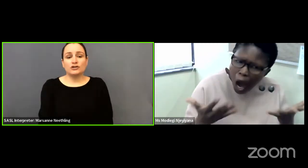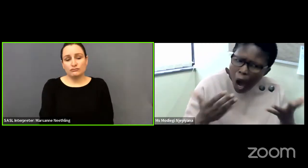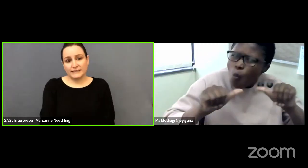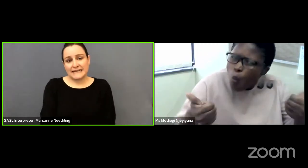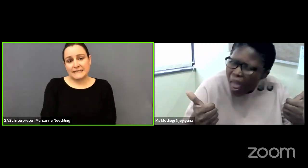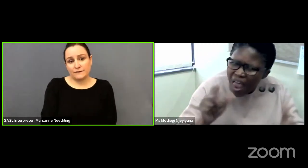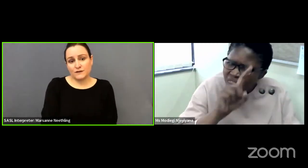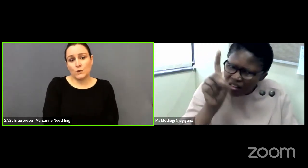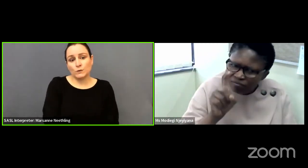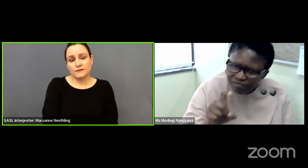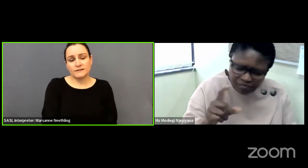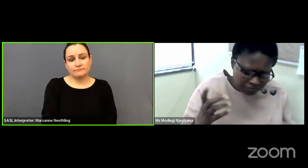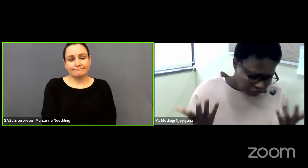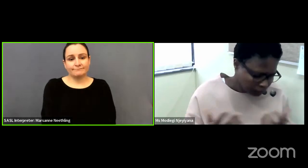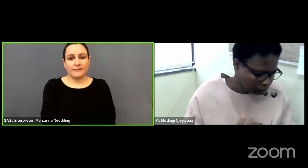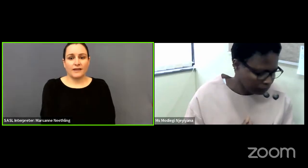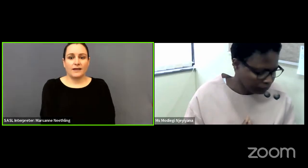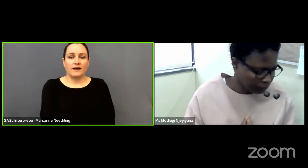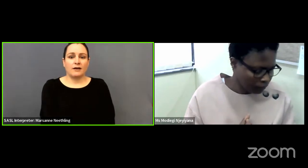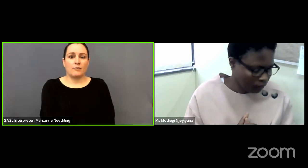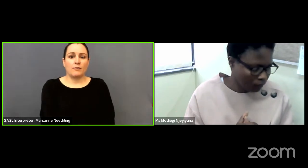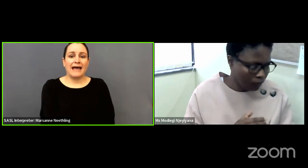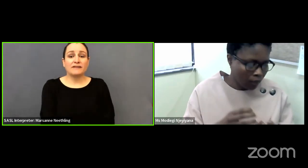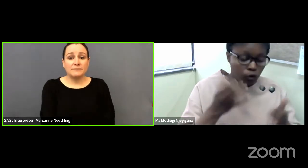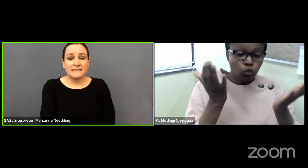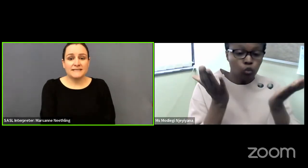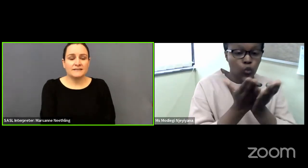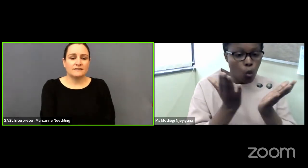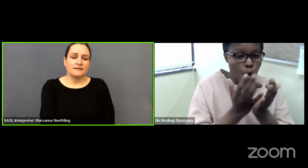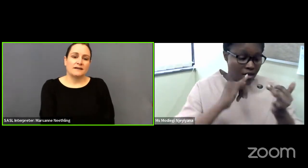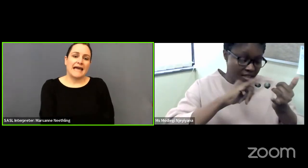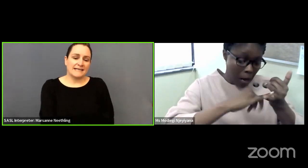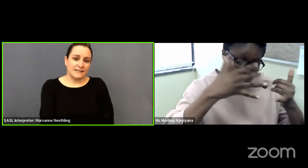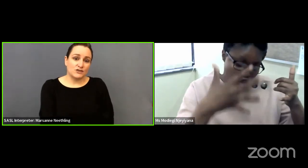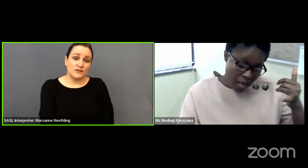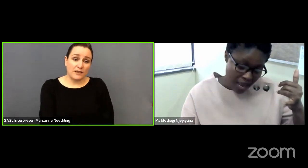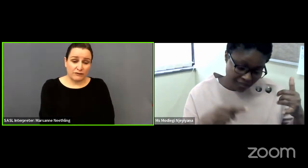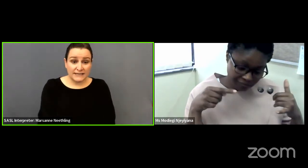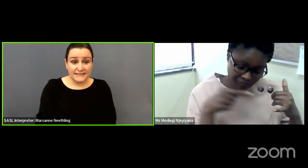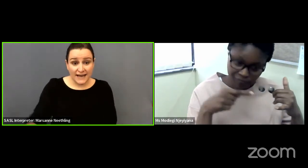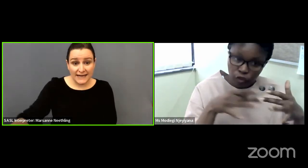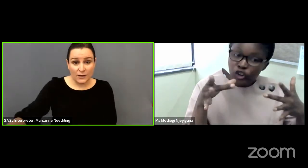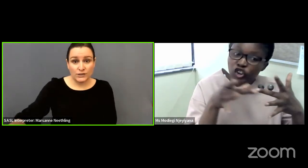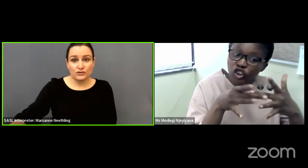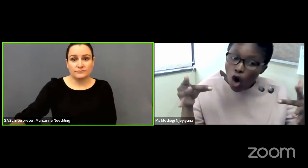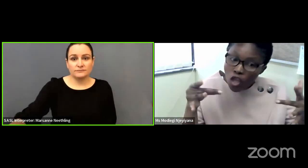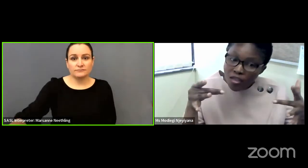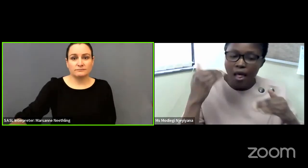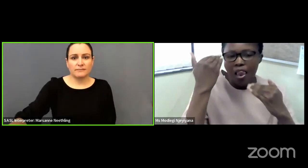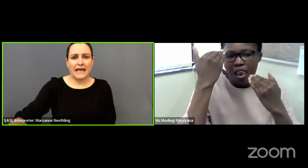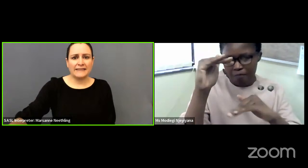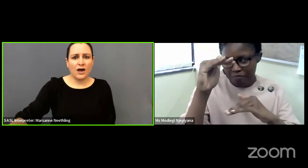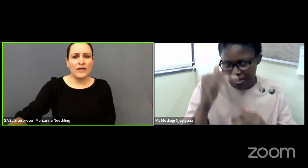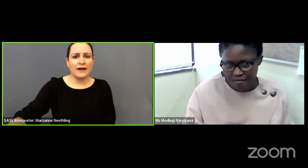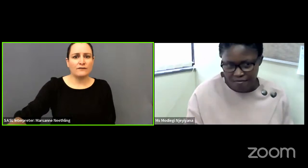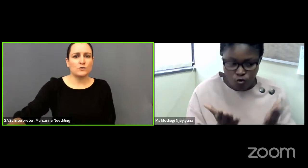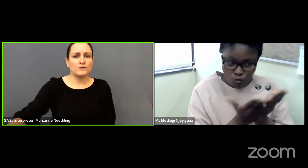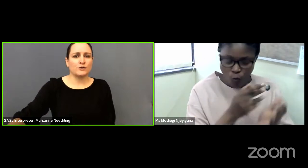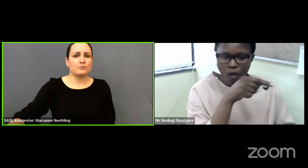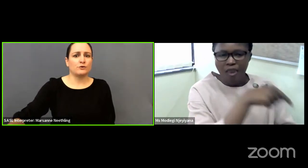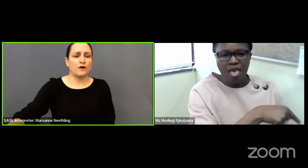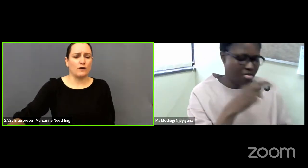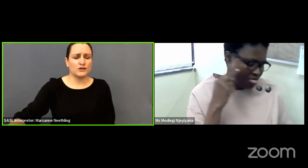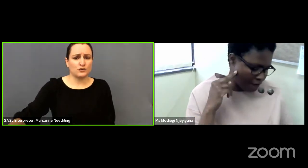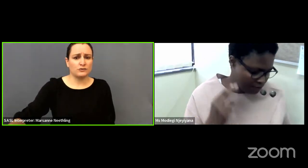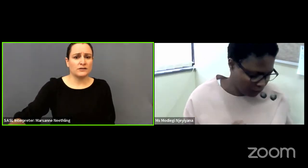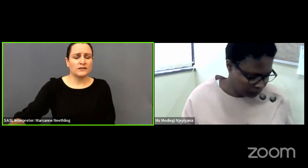the children in deaf schools have limited access to South African Sign Language. And now they have to